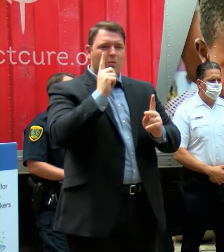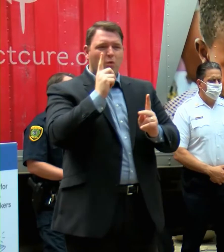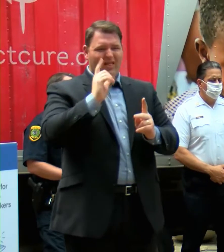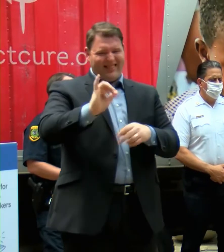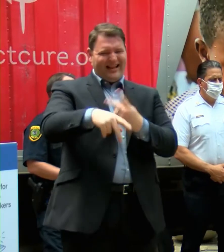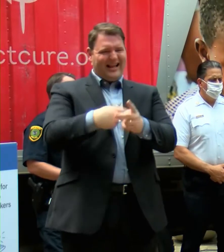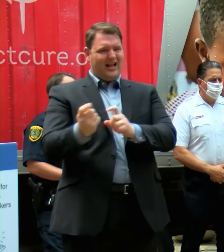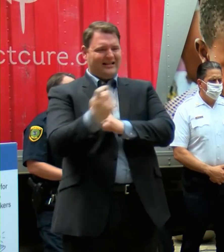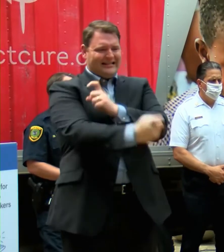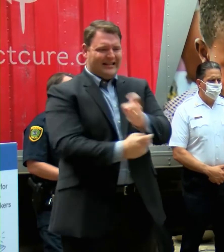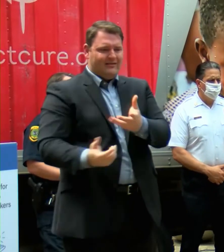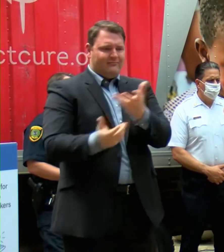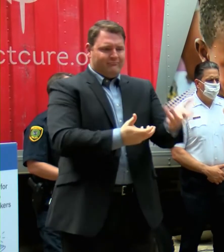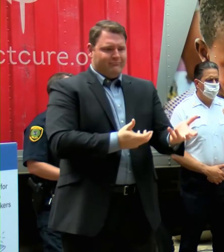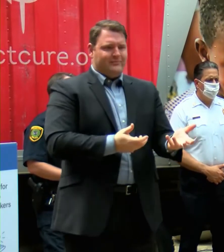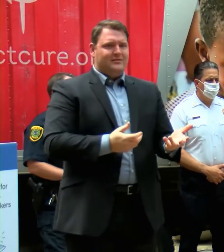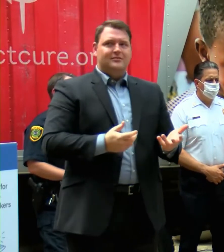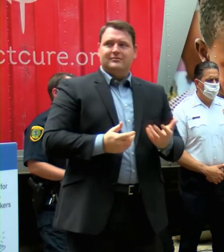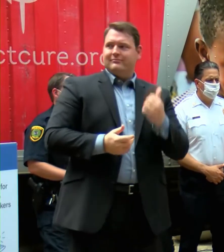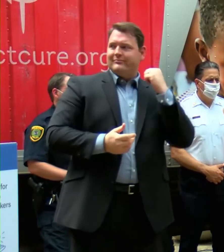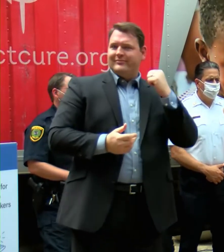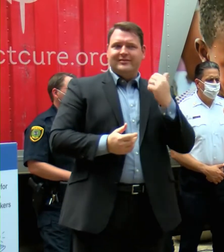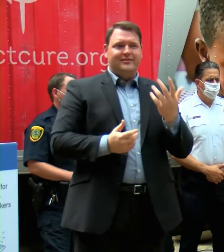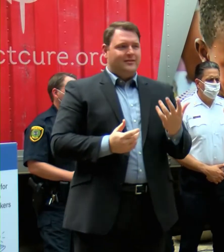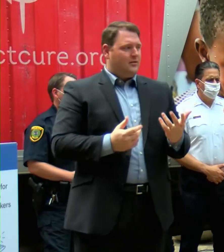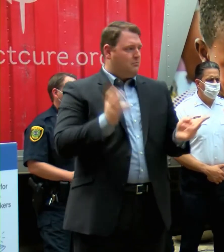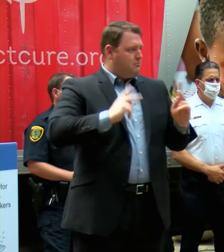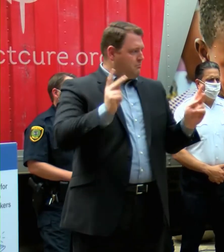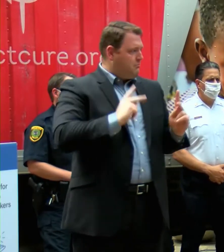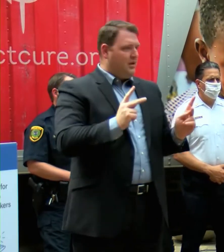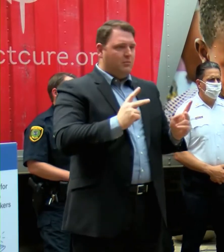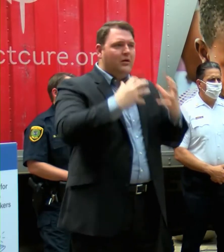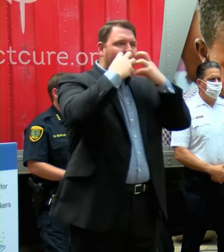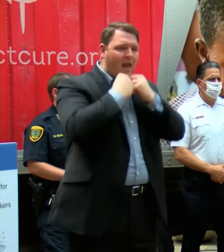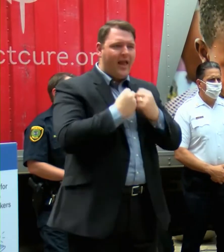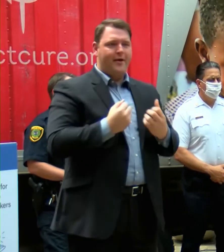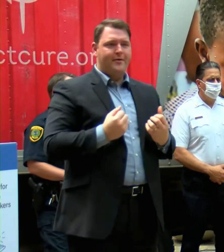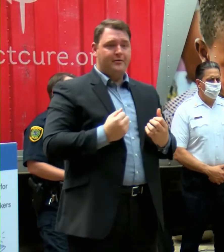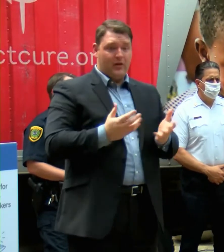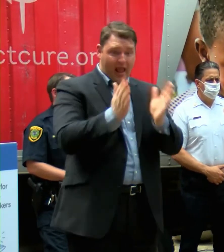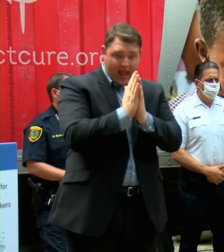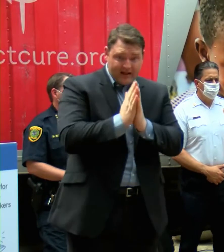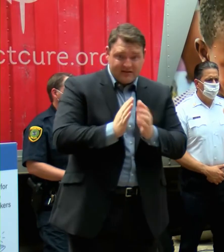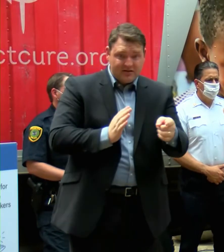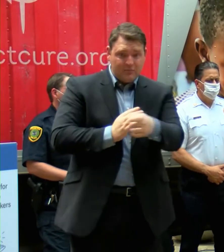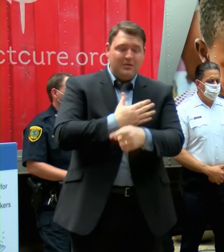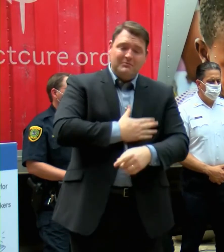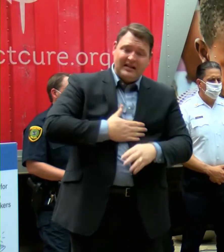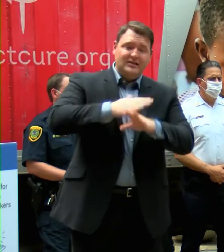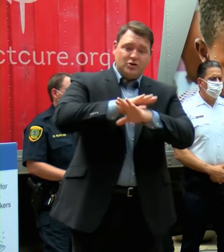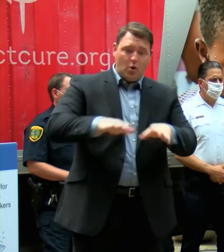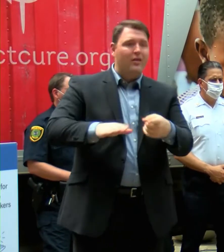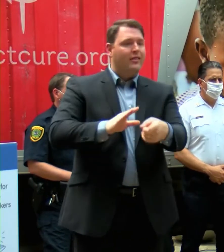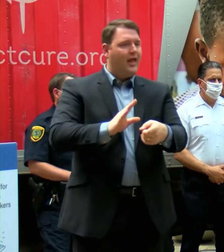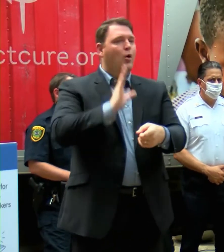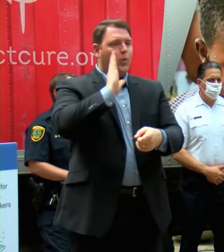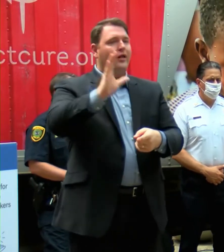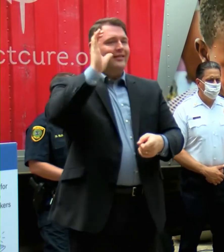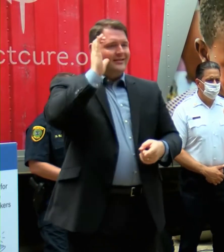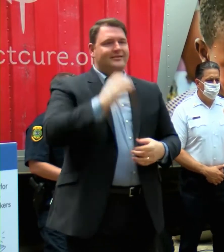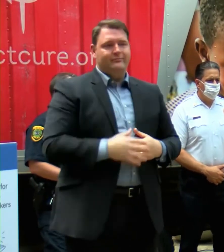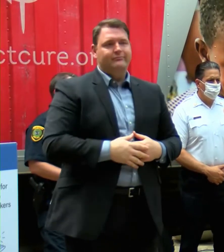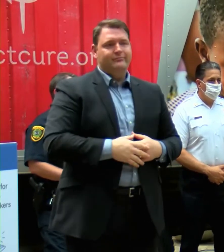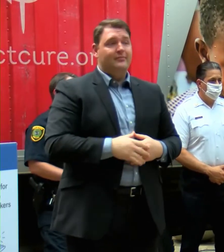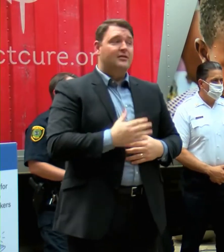enough that if you ask them not to do something, they're not going to do it. That's my hope. That's my prayer. And now